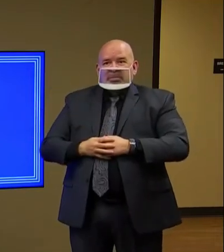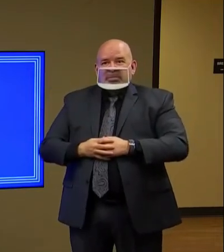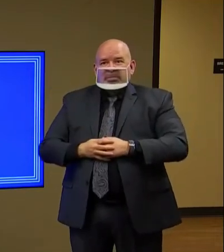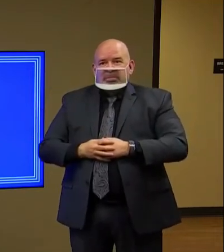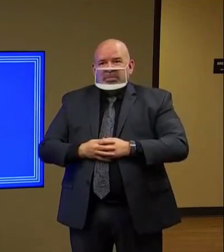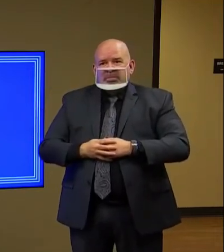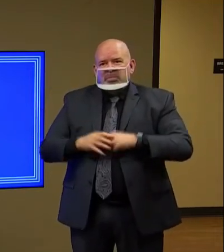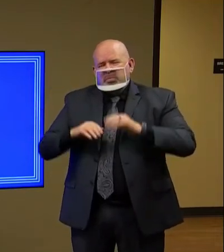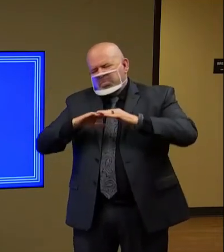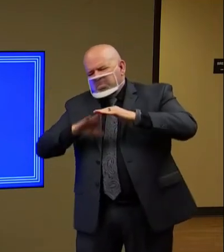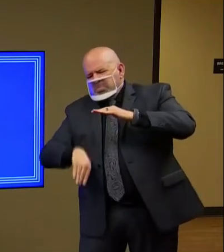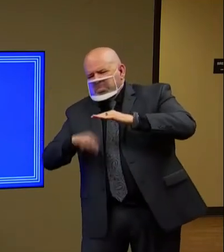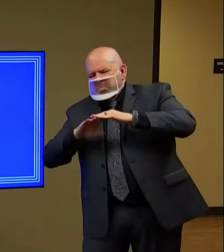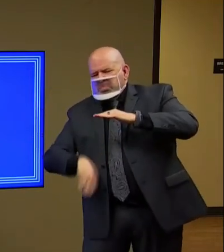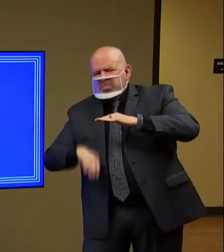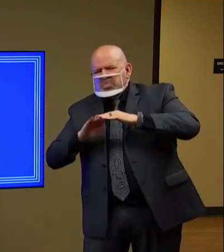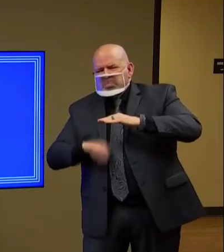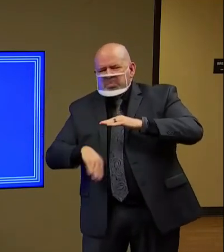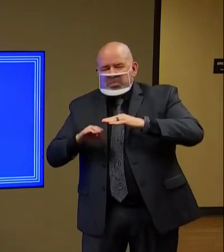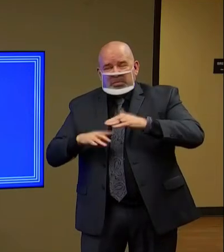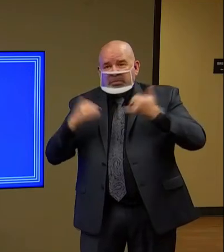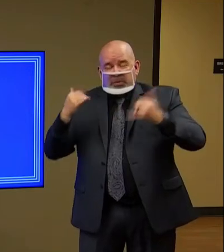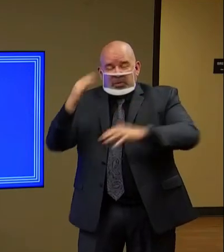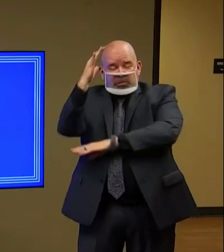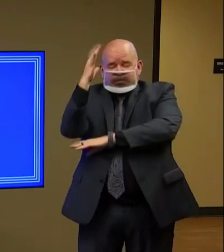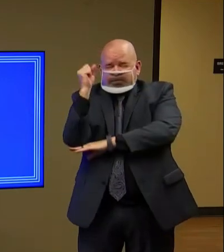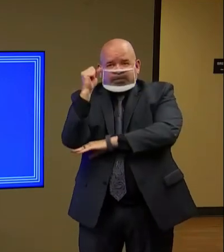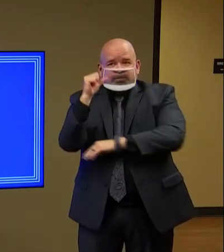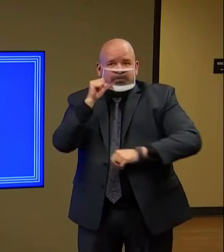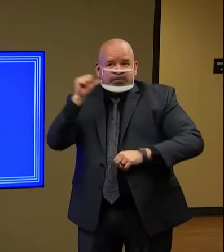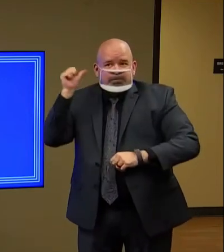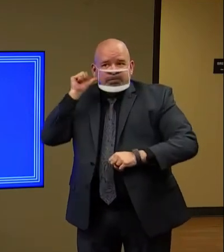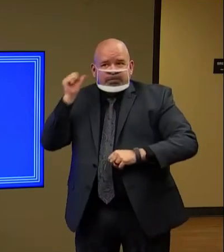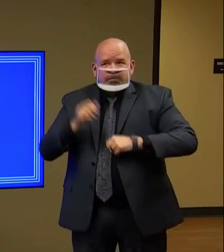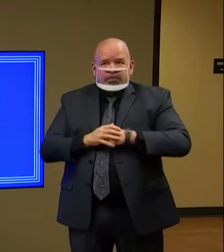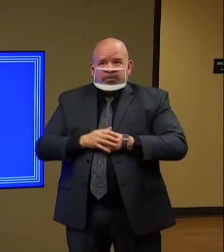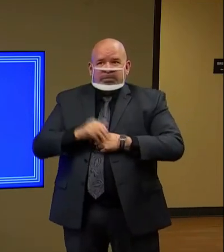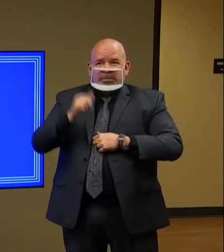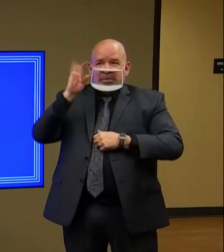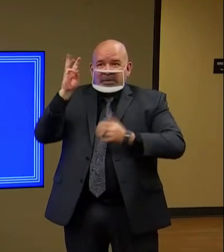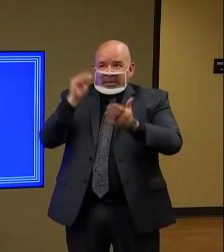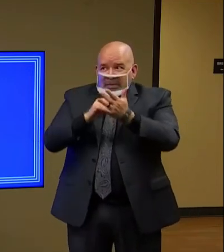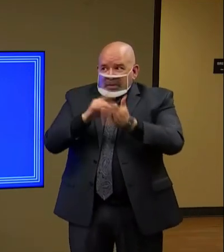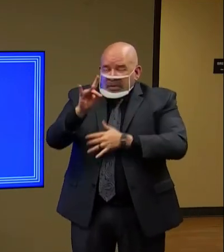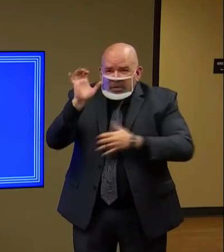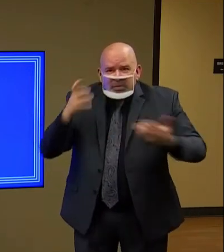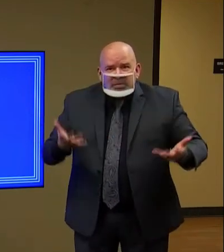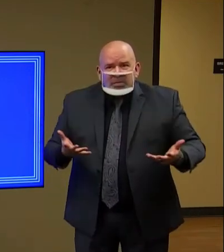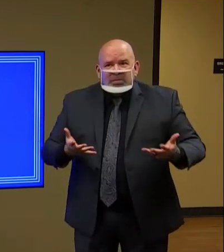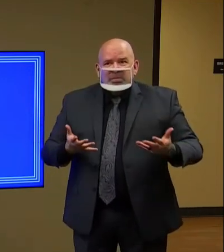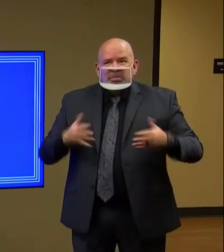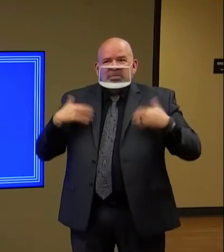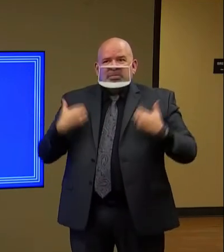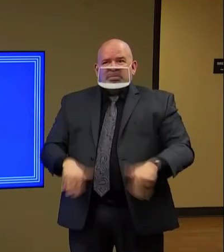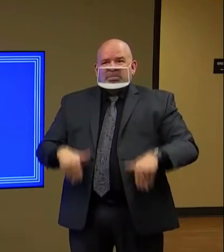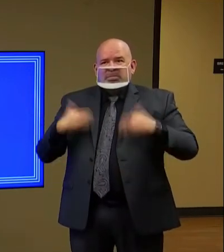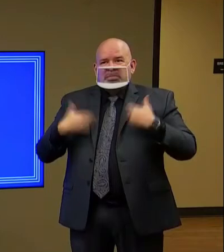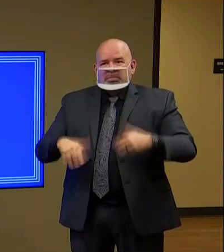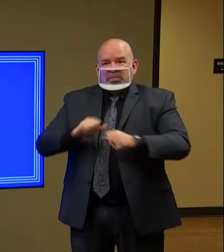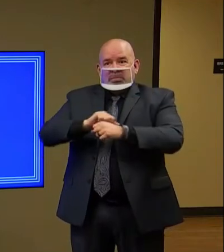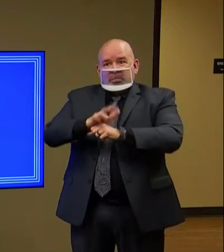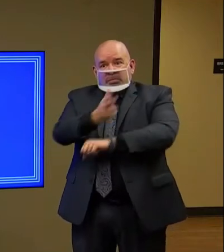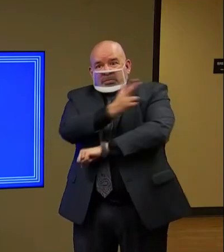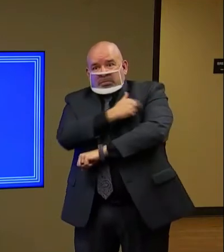okay? And we were almost to 17,000. COVID hospitalizations in the state are up